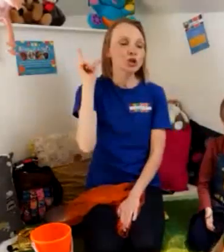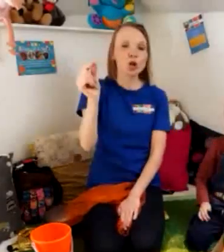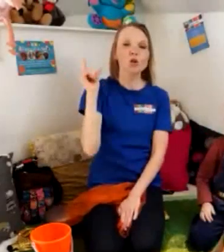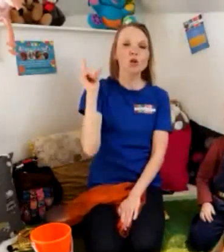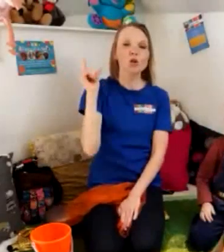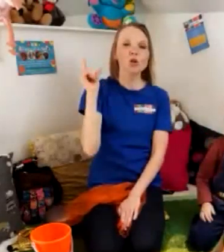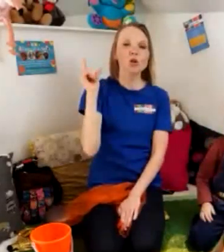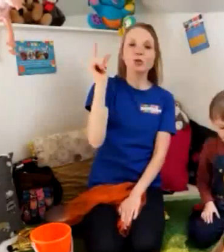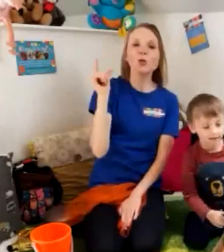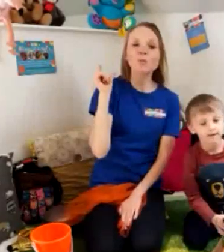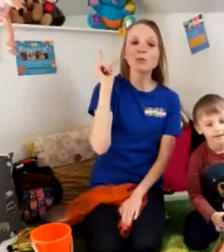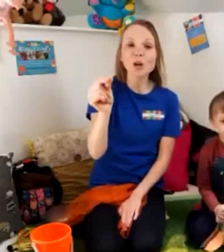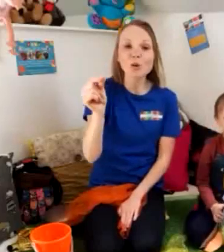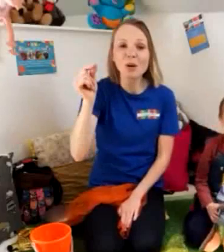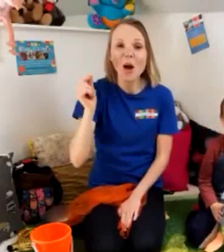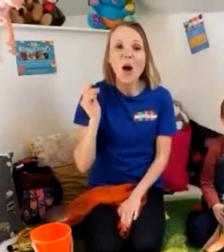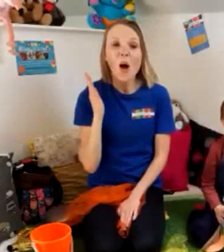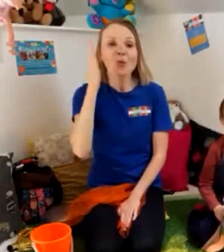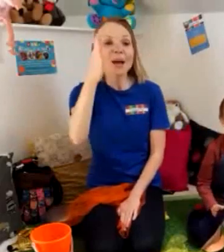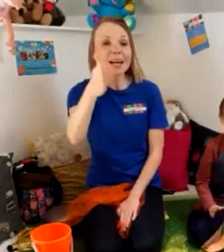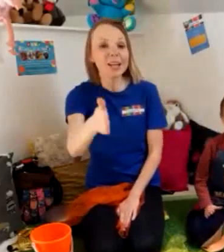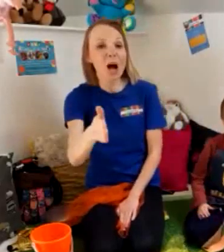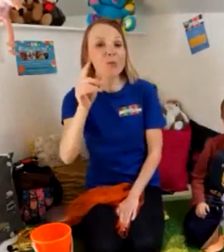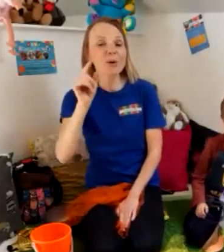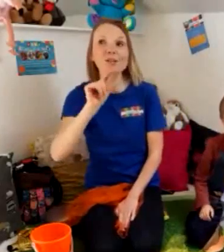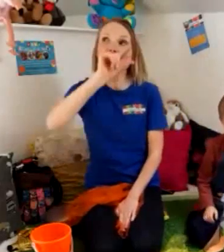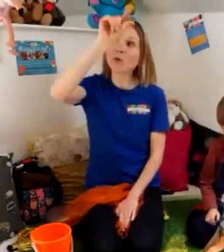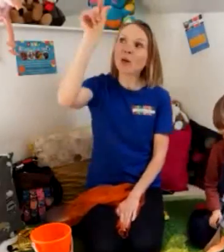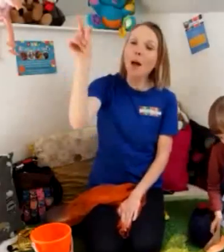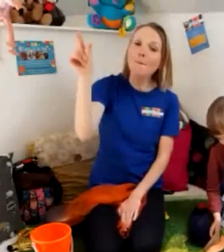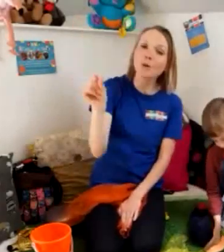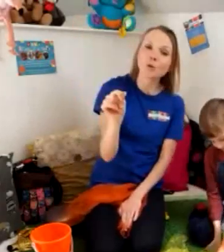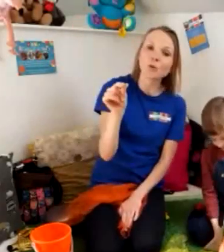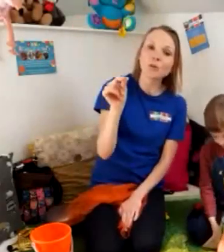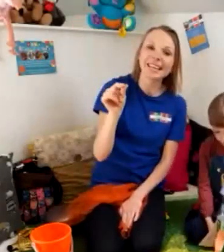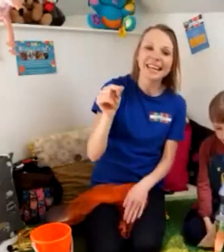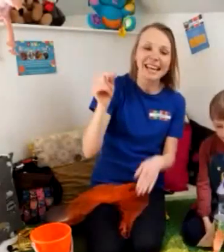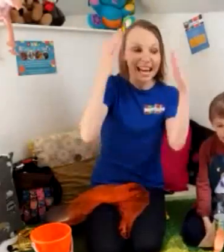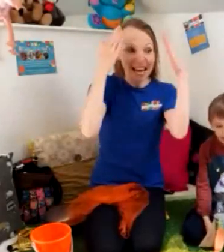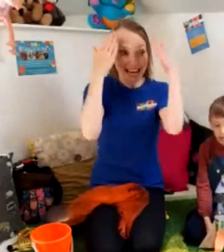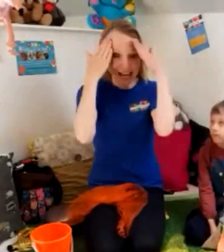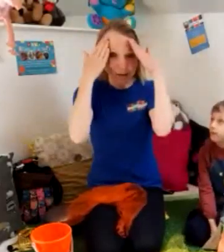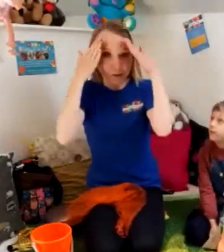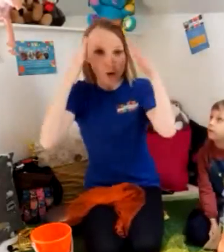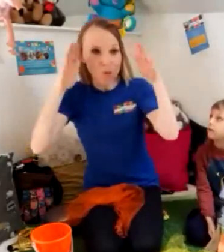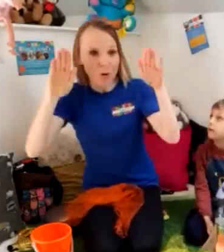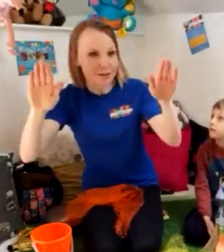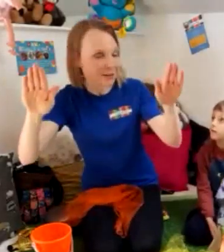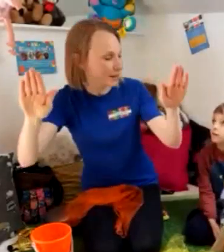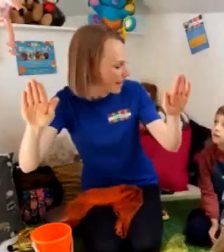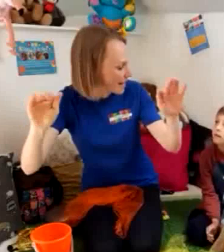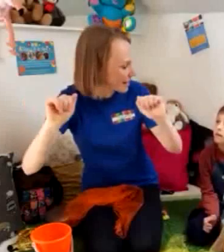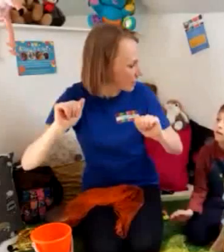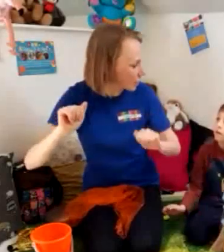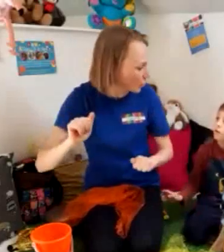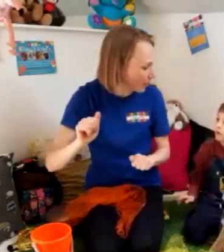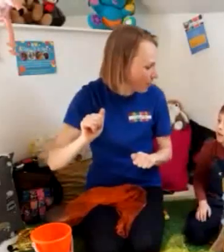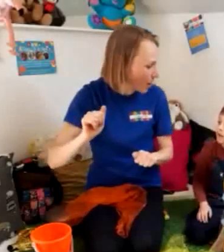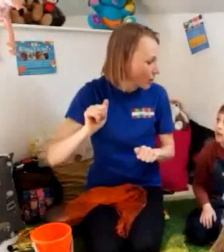Zoom, zoom, zoom. We're going to the moon. If you want to take a trip,